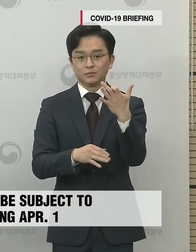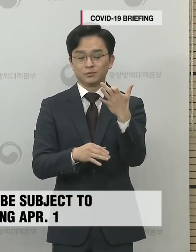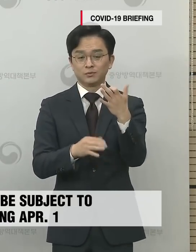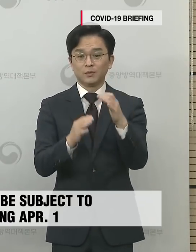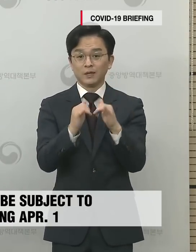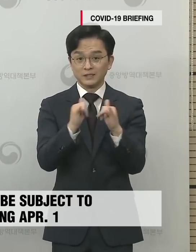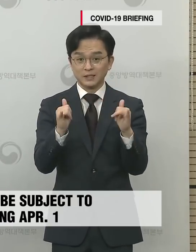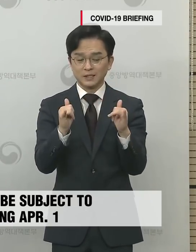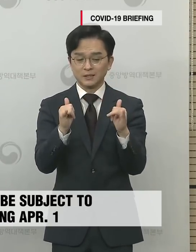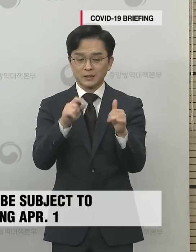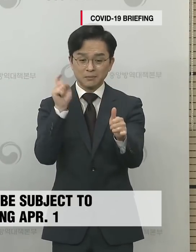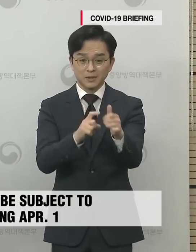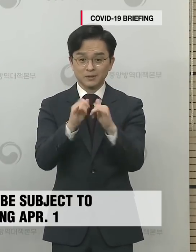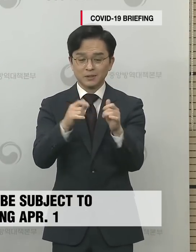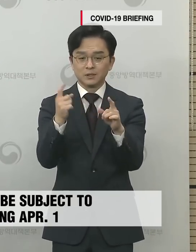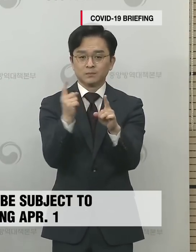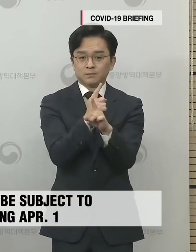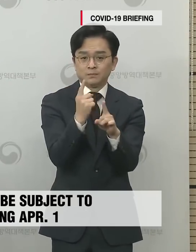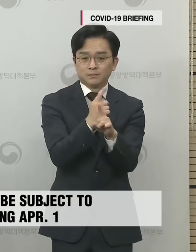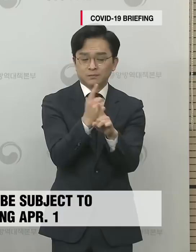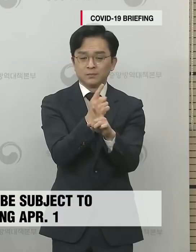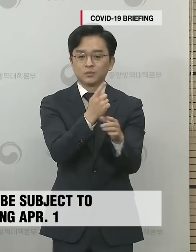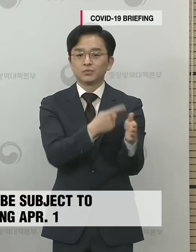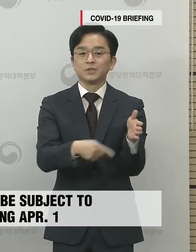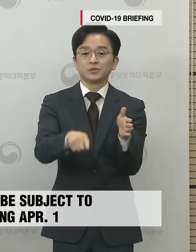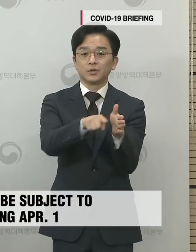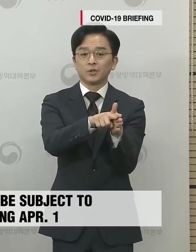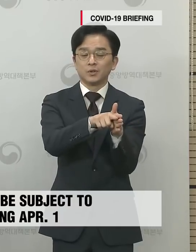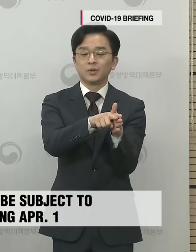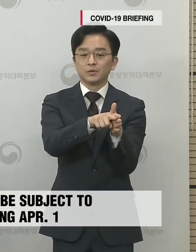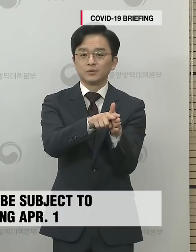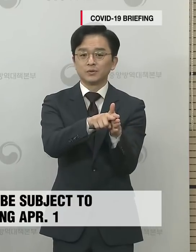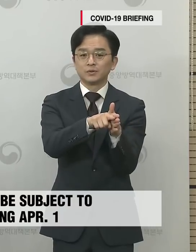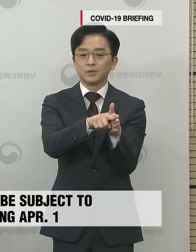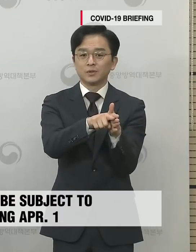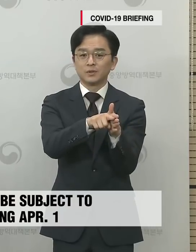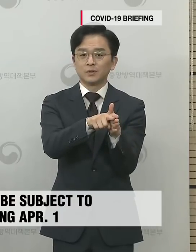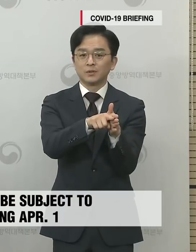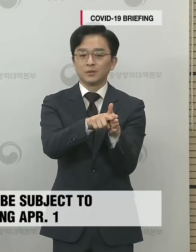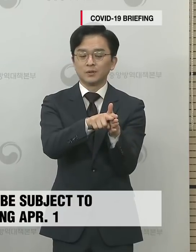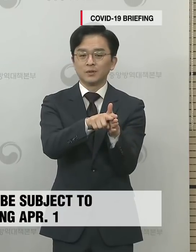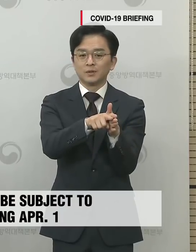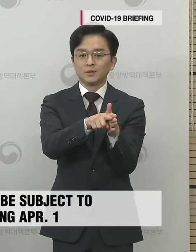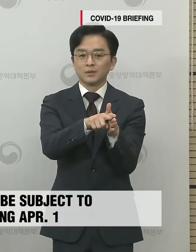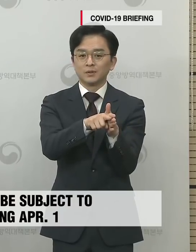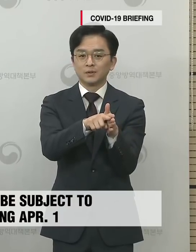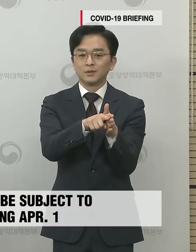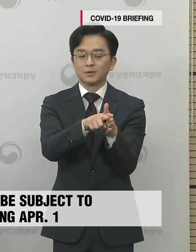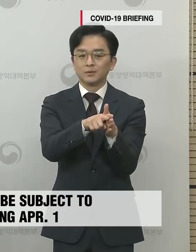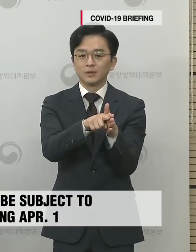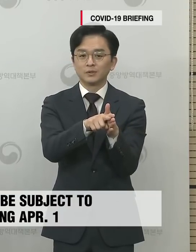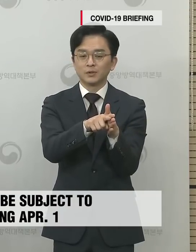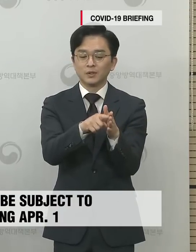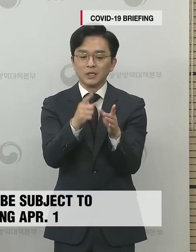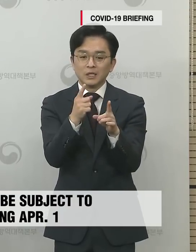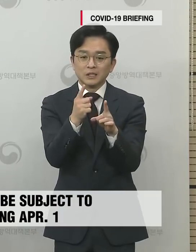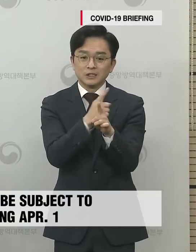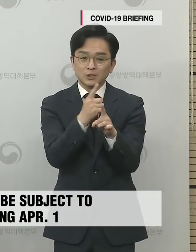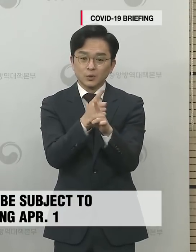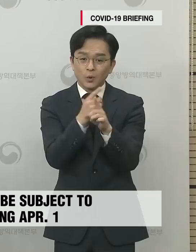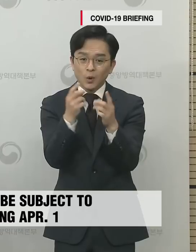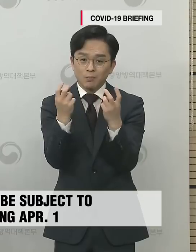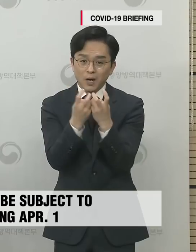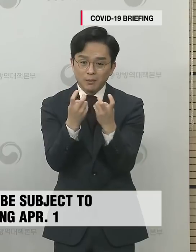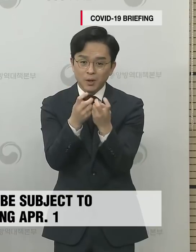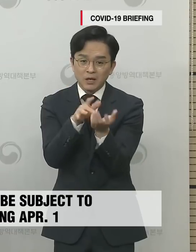urges that in order to treat the coronavirus patient, we are seeing the therapeutics, but we